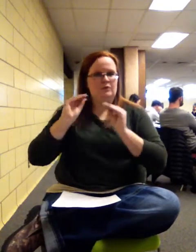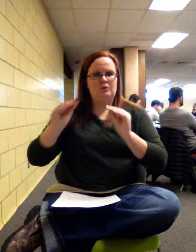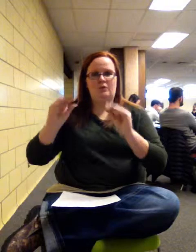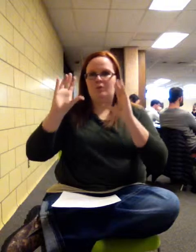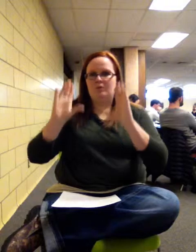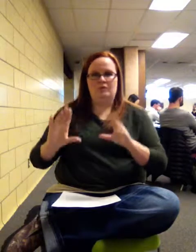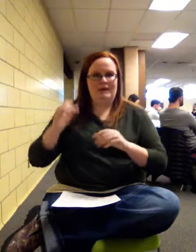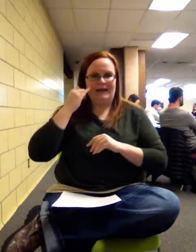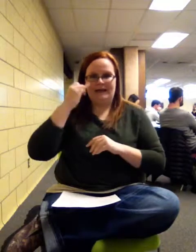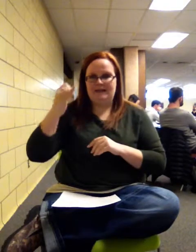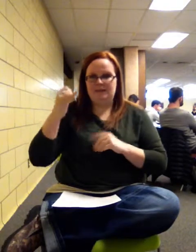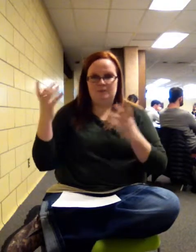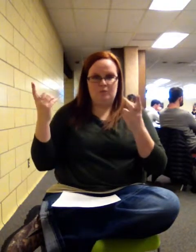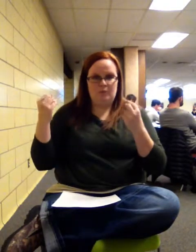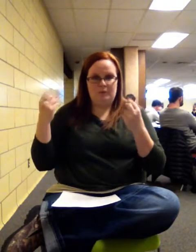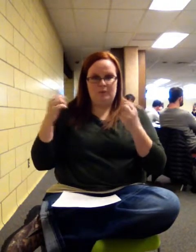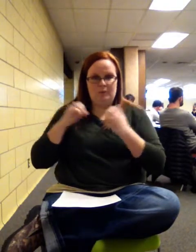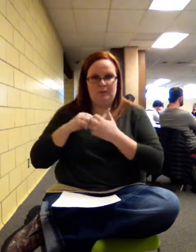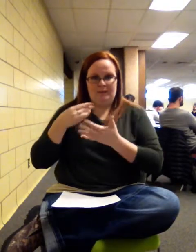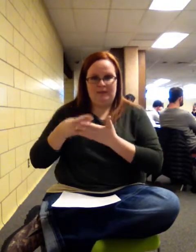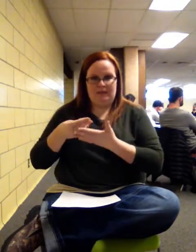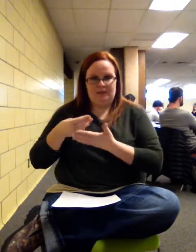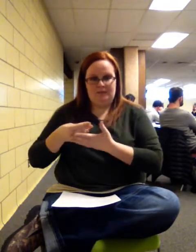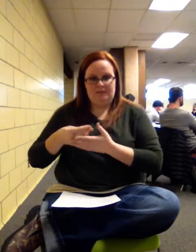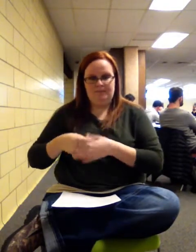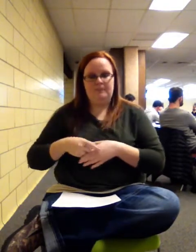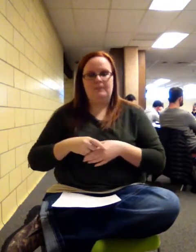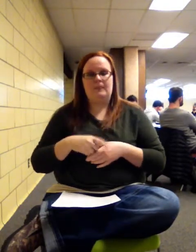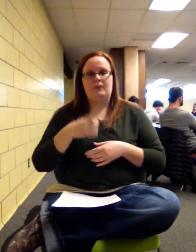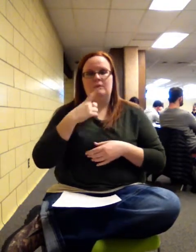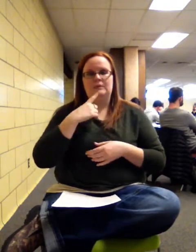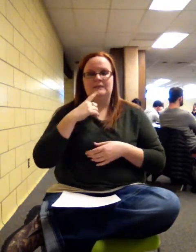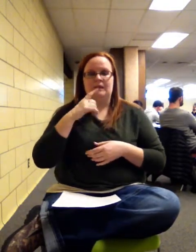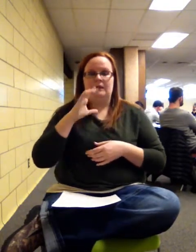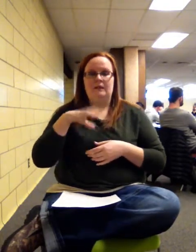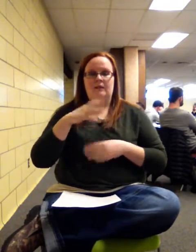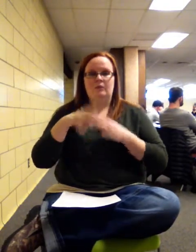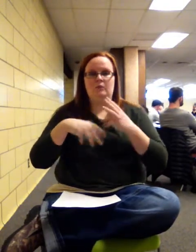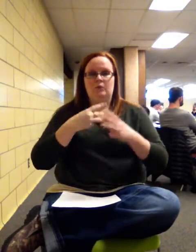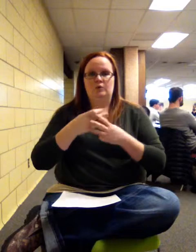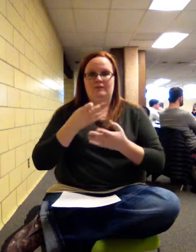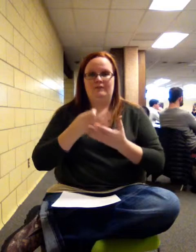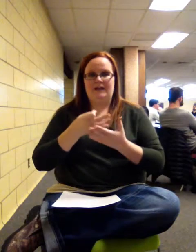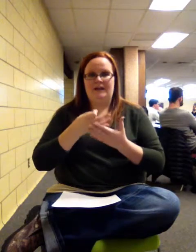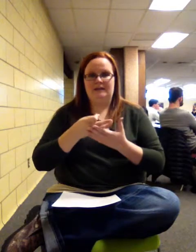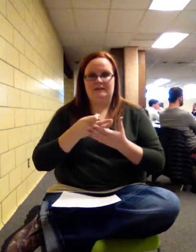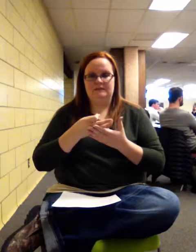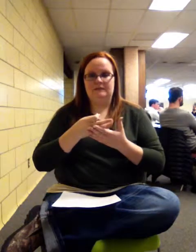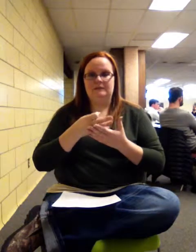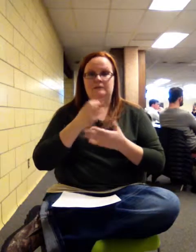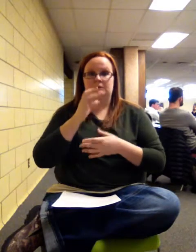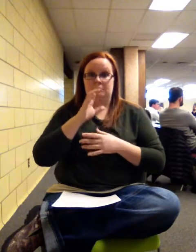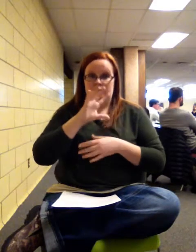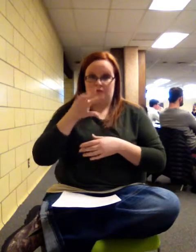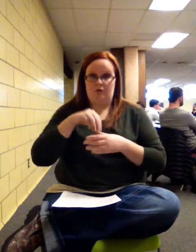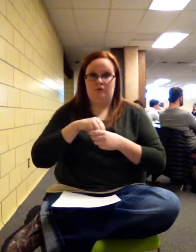ideas on what to do with that money. So we said that that's where the world of finance starts to come to play and make those two